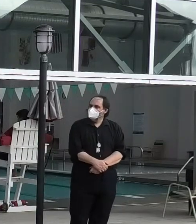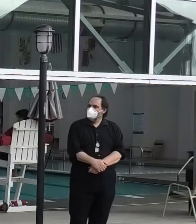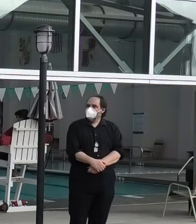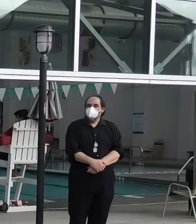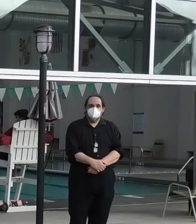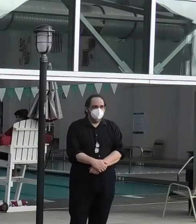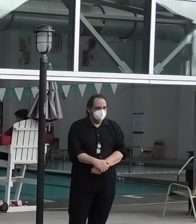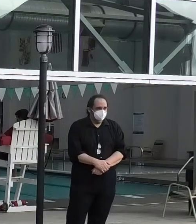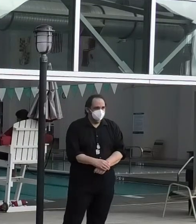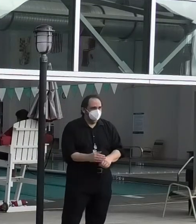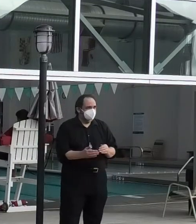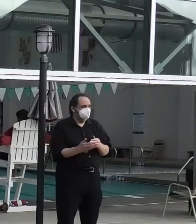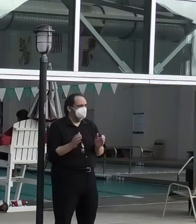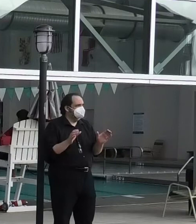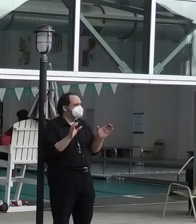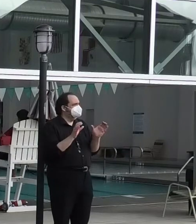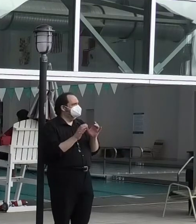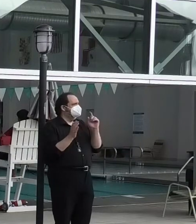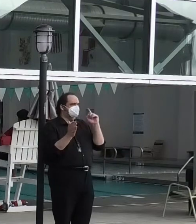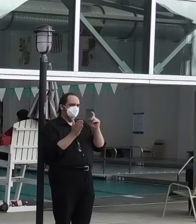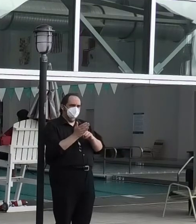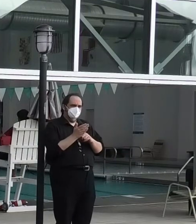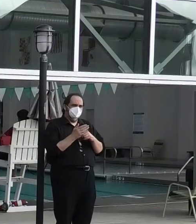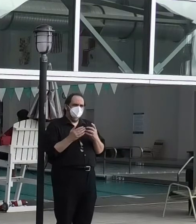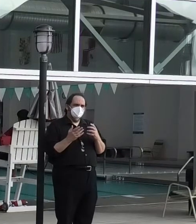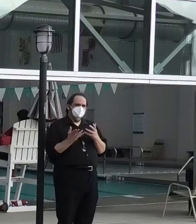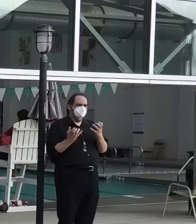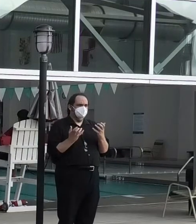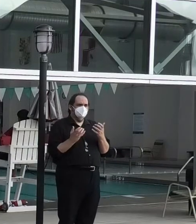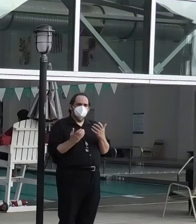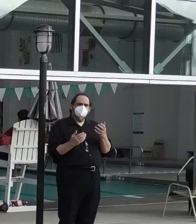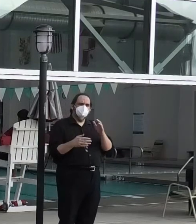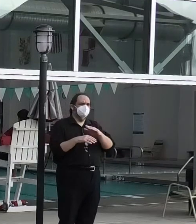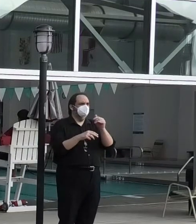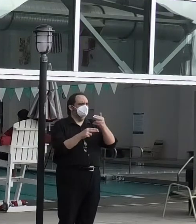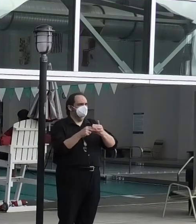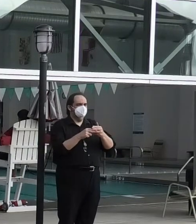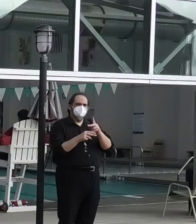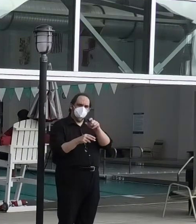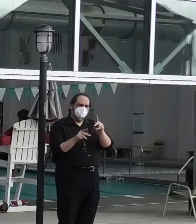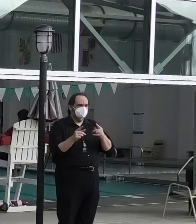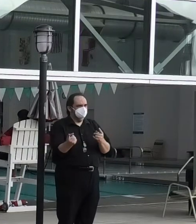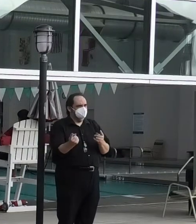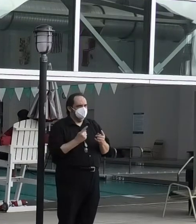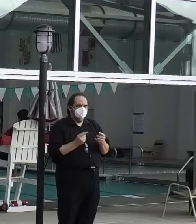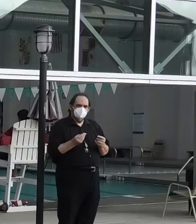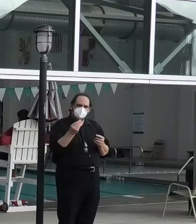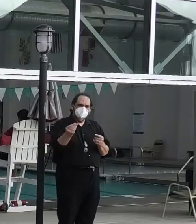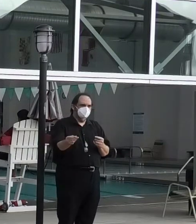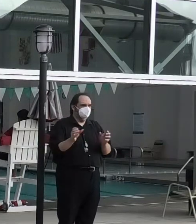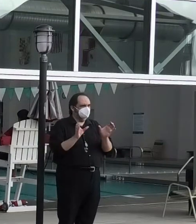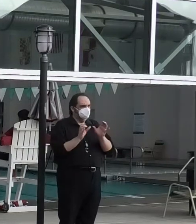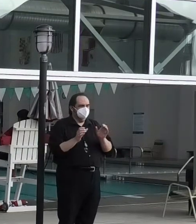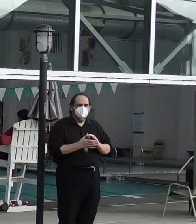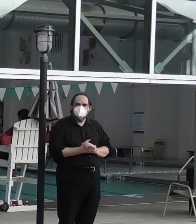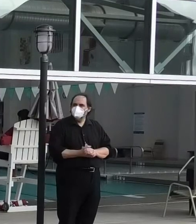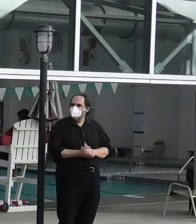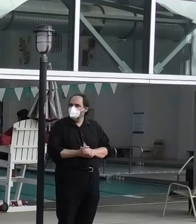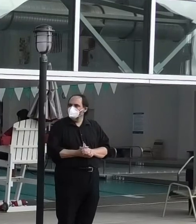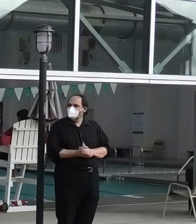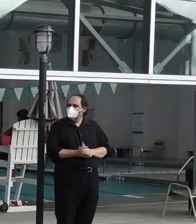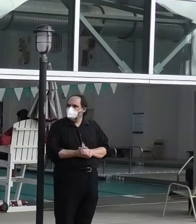Yes, we have some certificate of recognition, and we'd like to, I'll call up the names. If you could come up and receive them, it'd be great. And who's